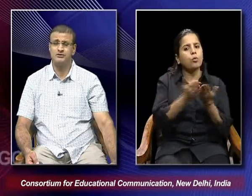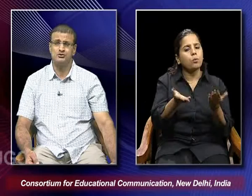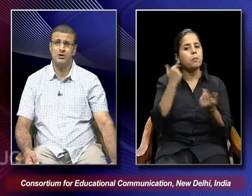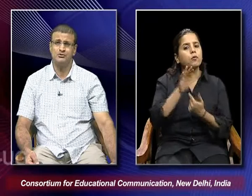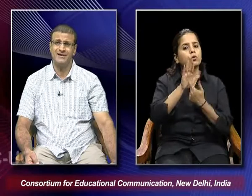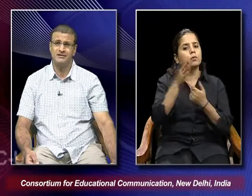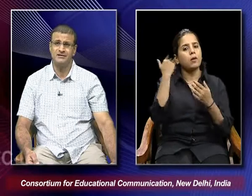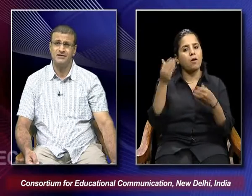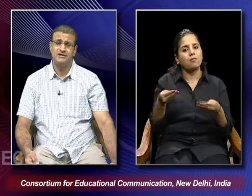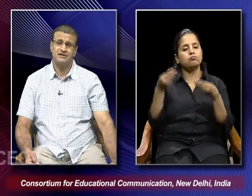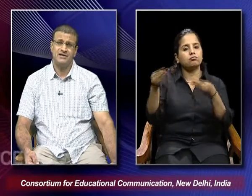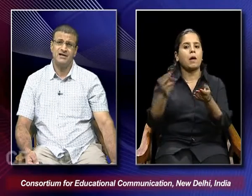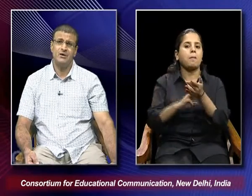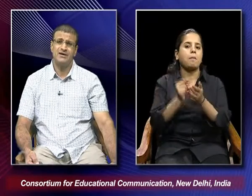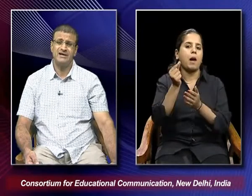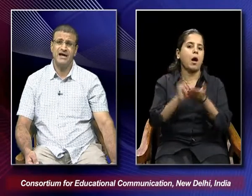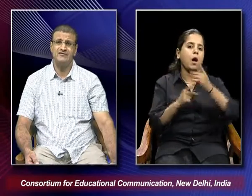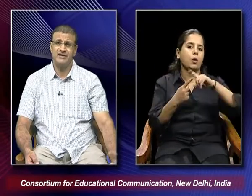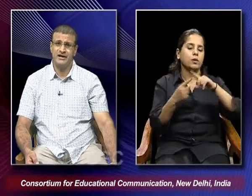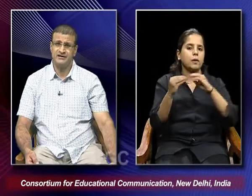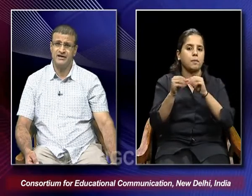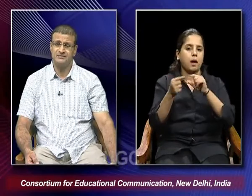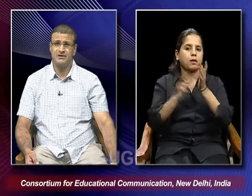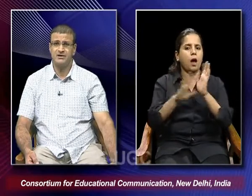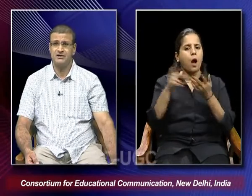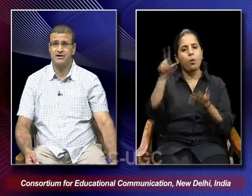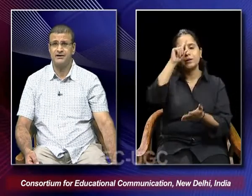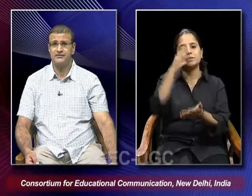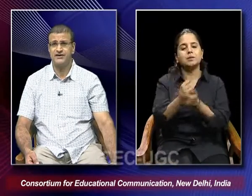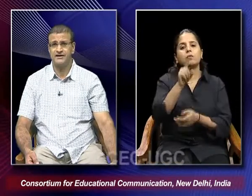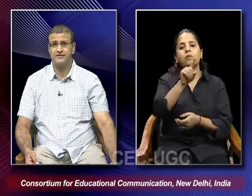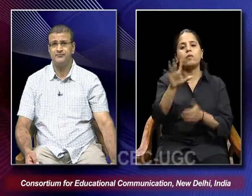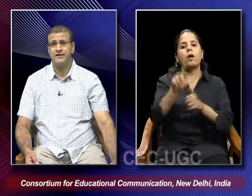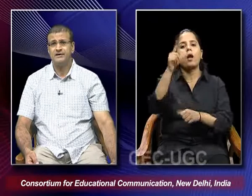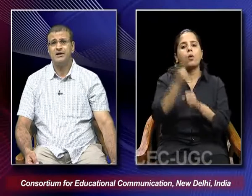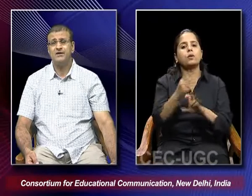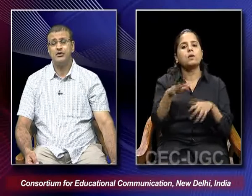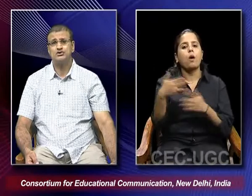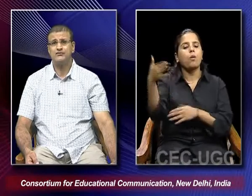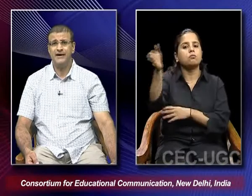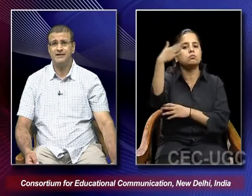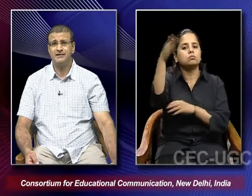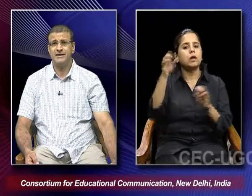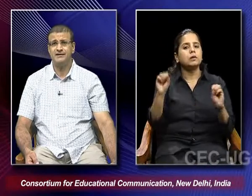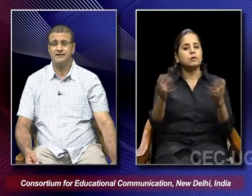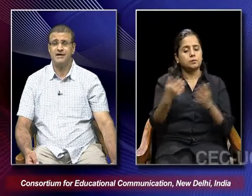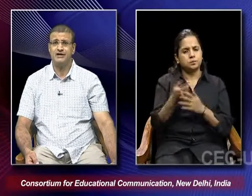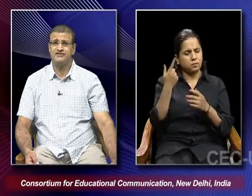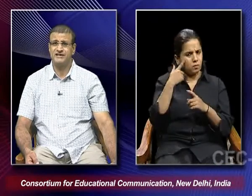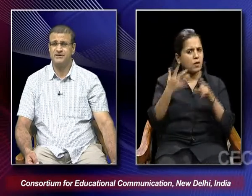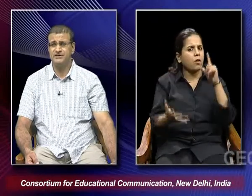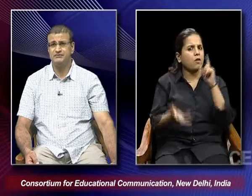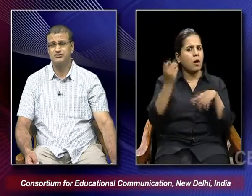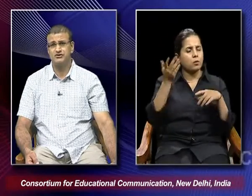to Mountbatten, that how he arrived at that particular kind of a date. We also find that the kind